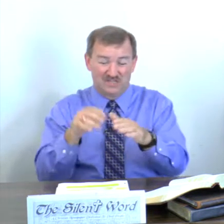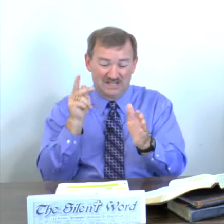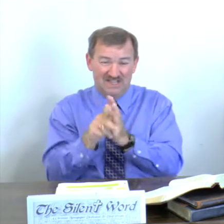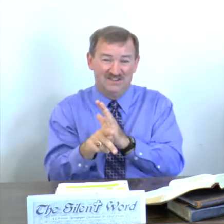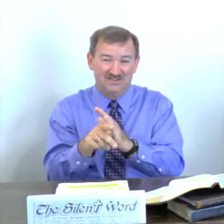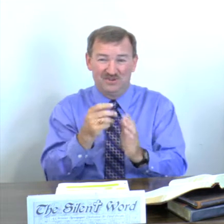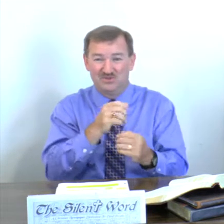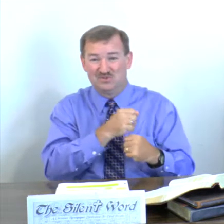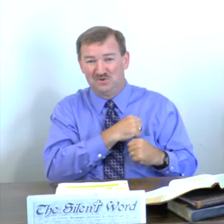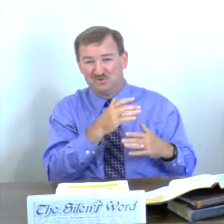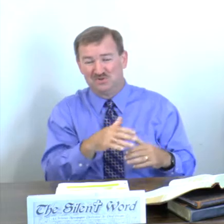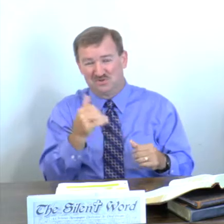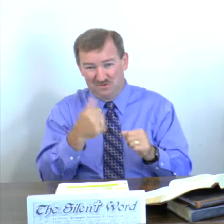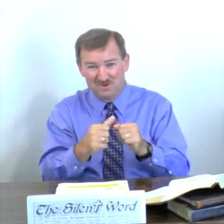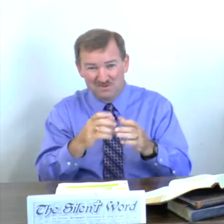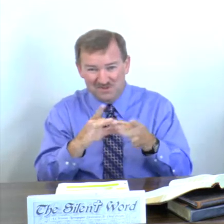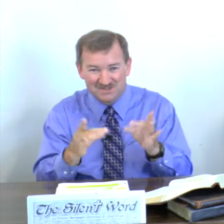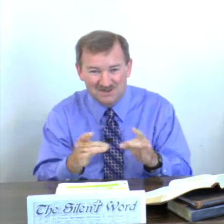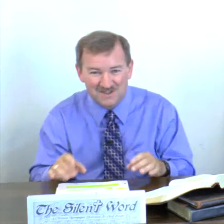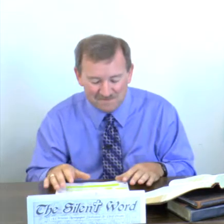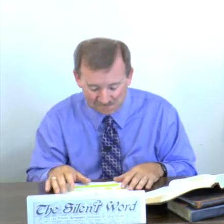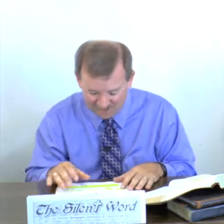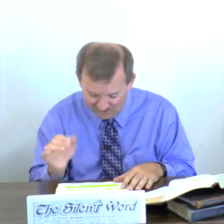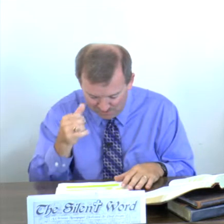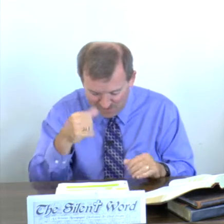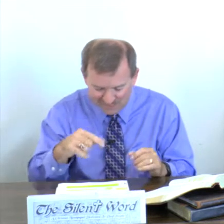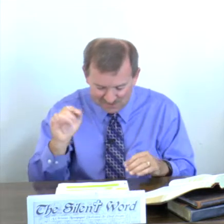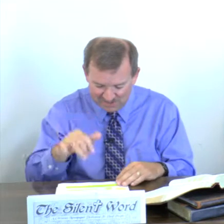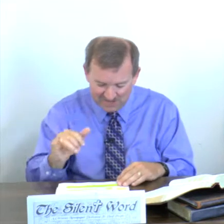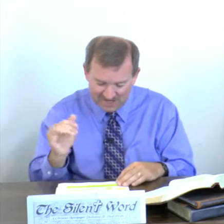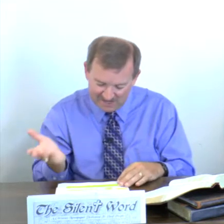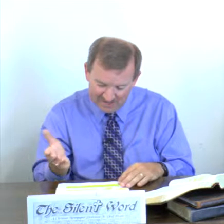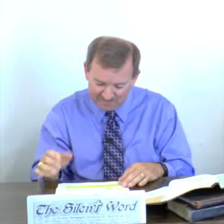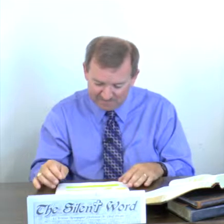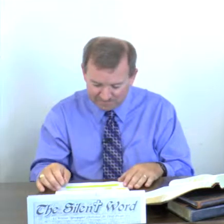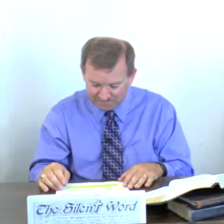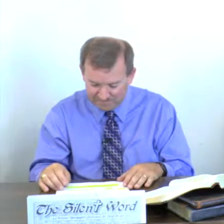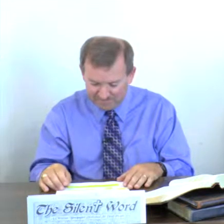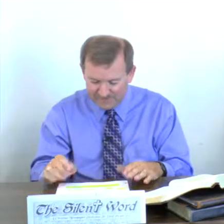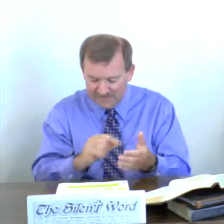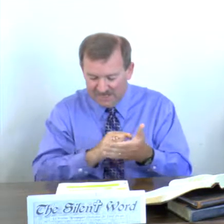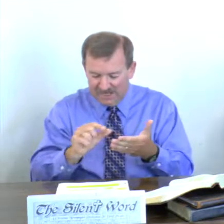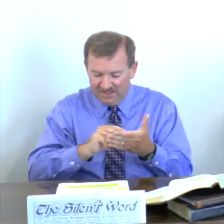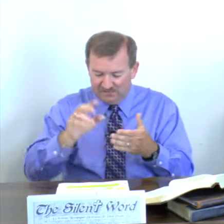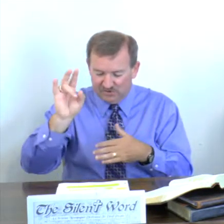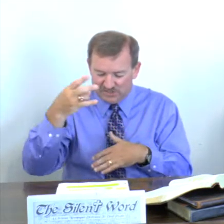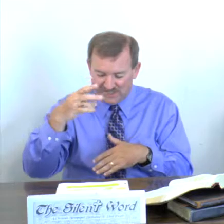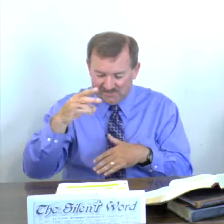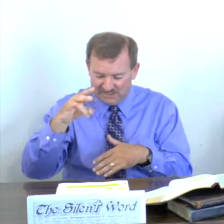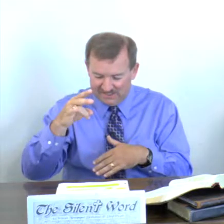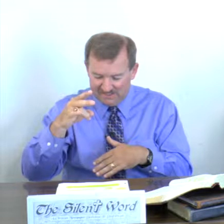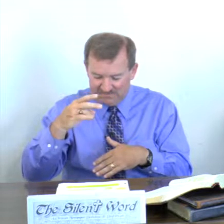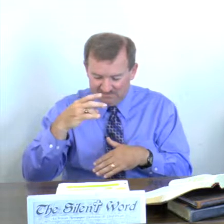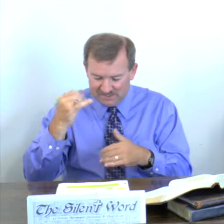and killed those soldiers. Do you remember the story? Reminds me of that here. And then verse 17, the